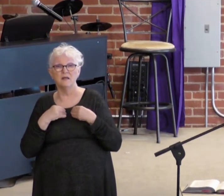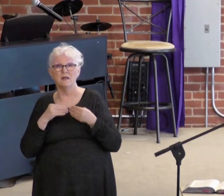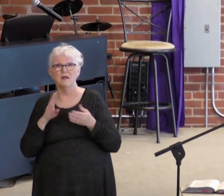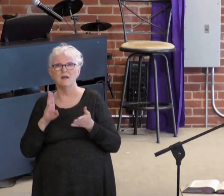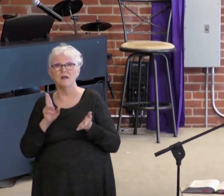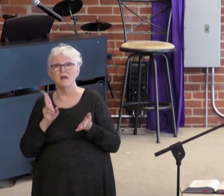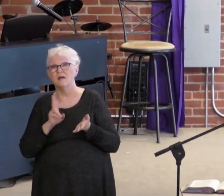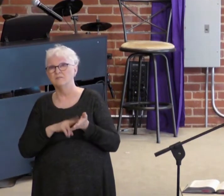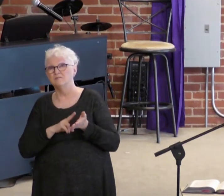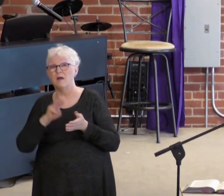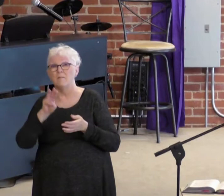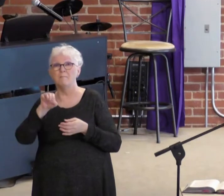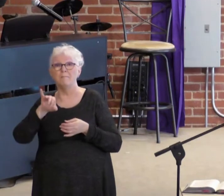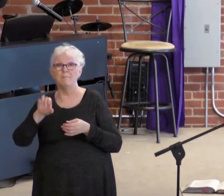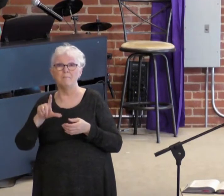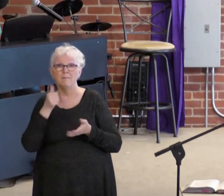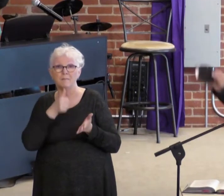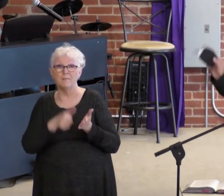read.